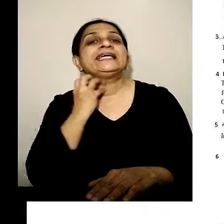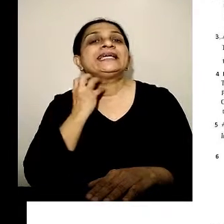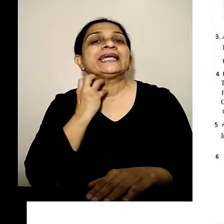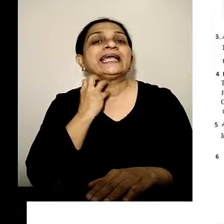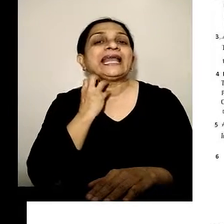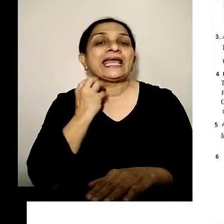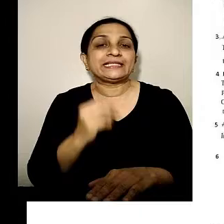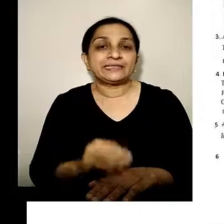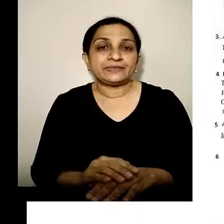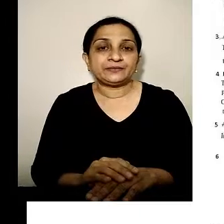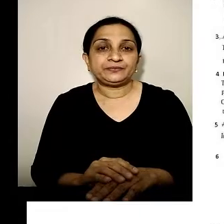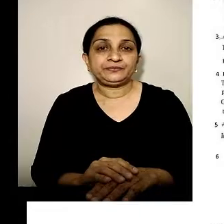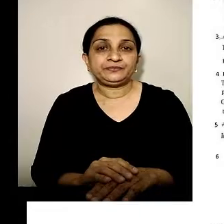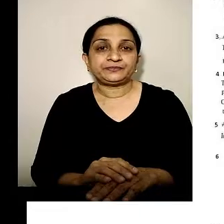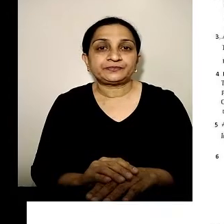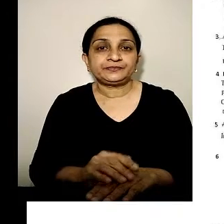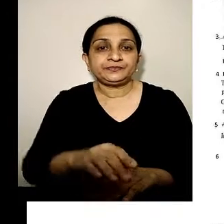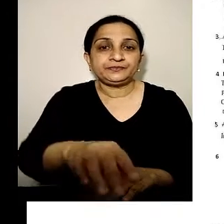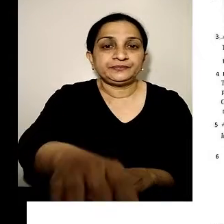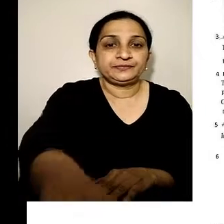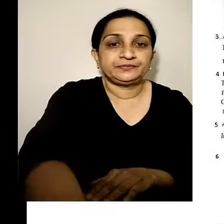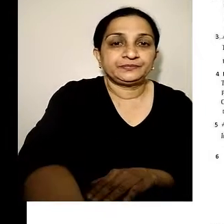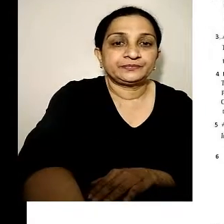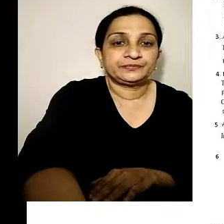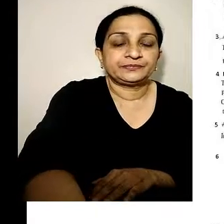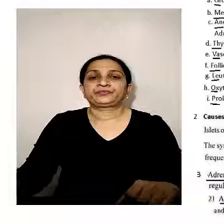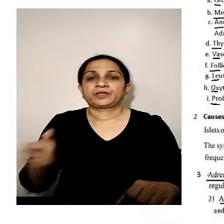Endocrine glands.